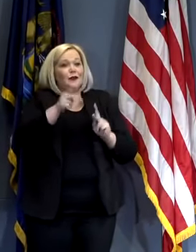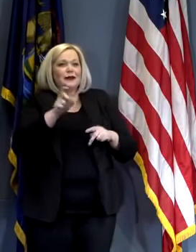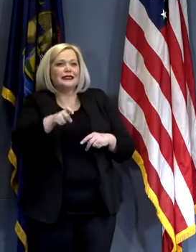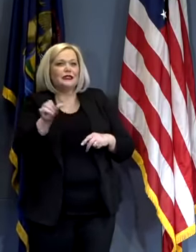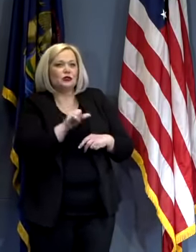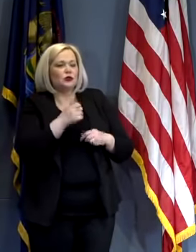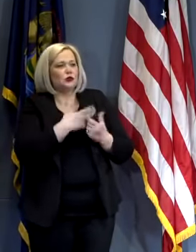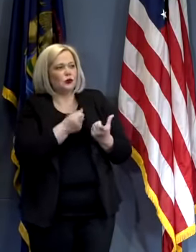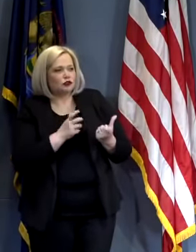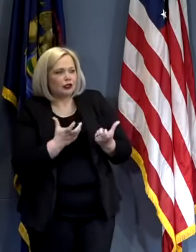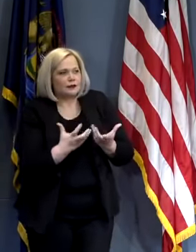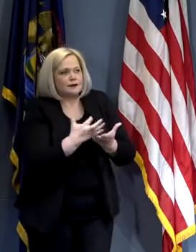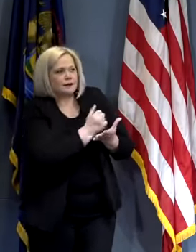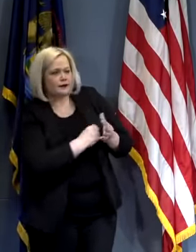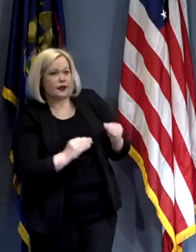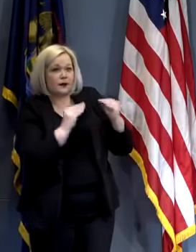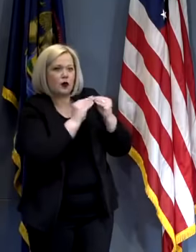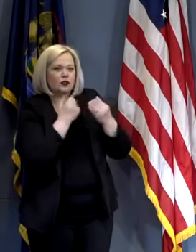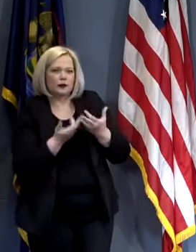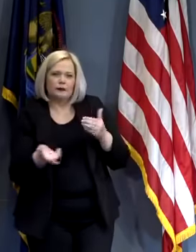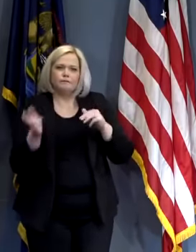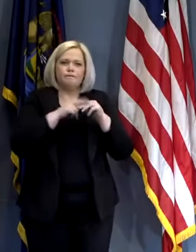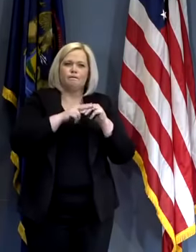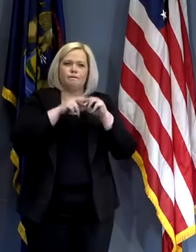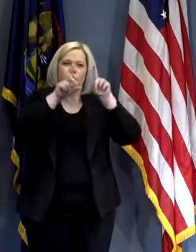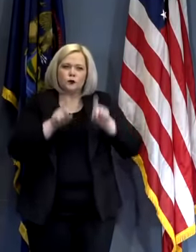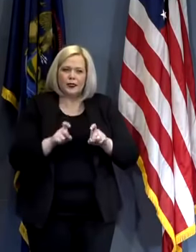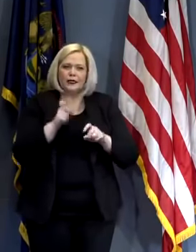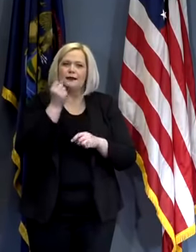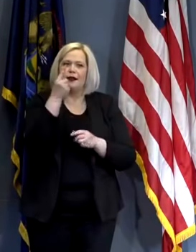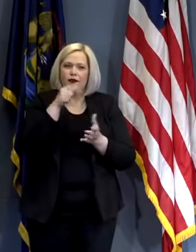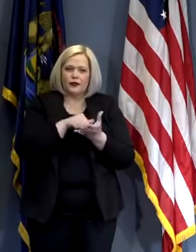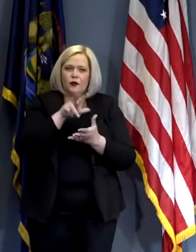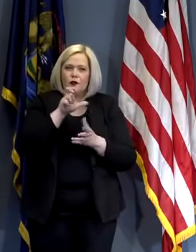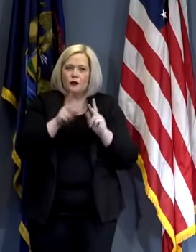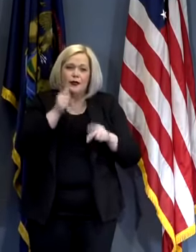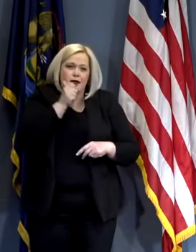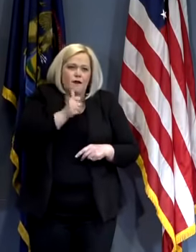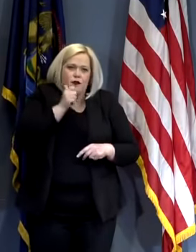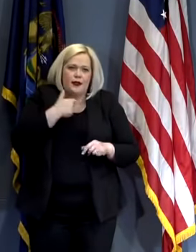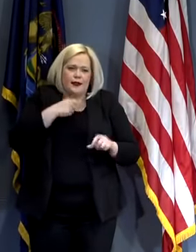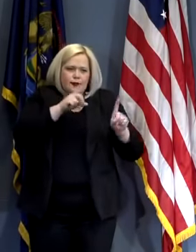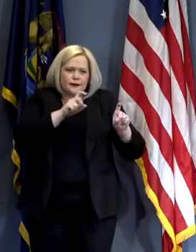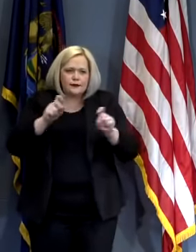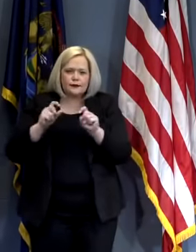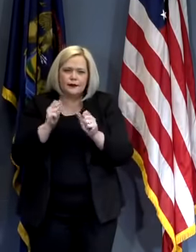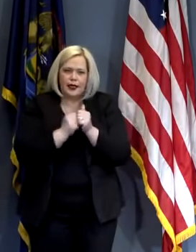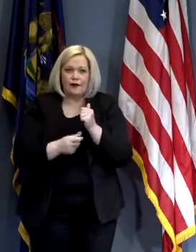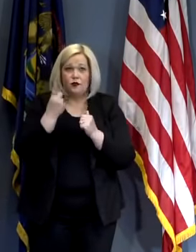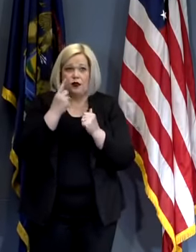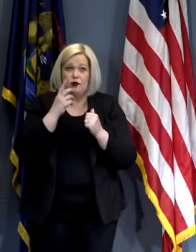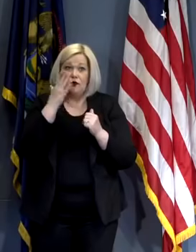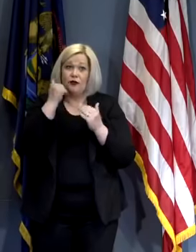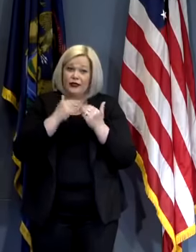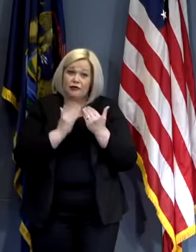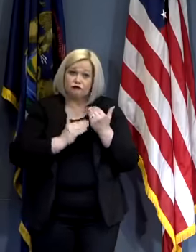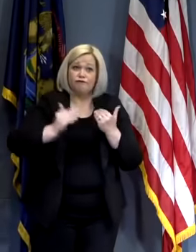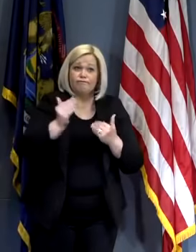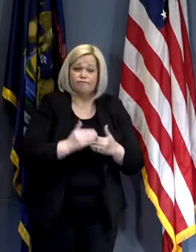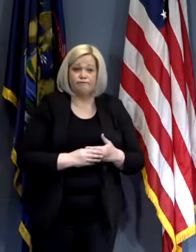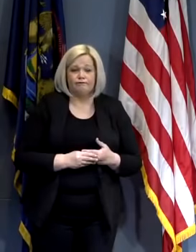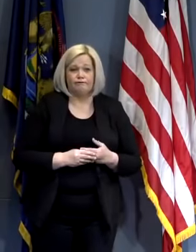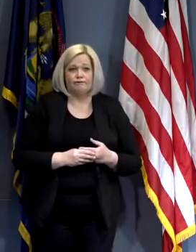that we can ramp up to that 11,300 capacity and hopefully beyond. Like